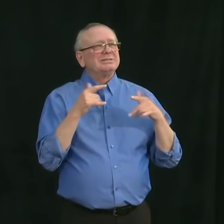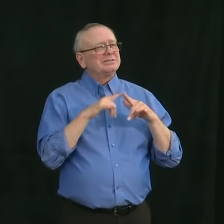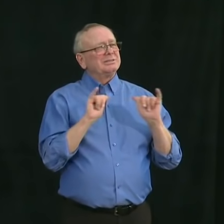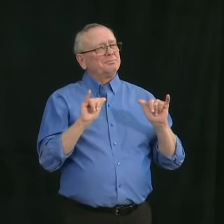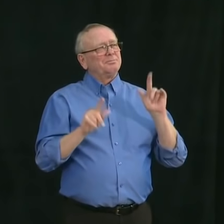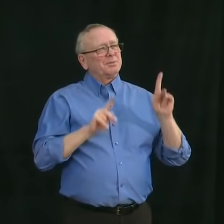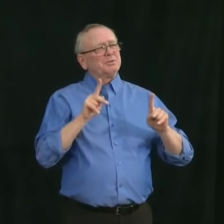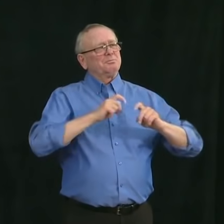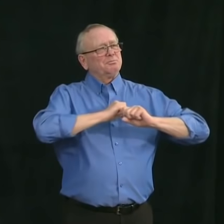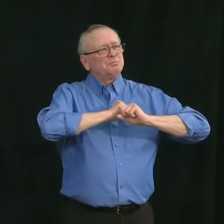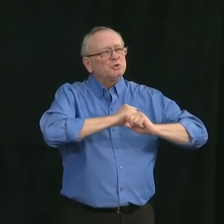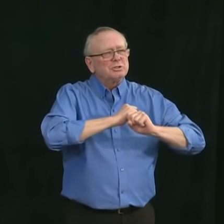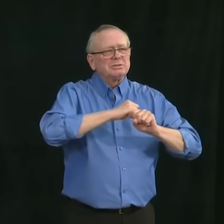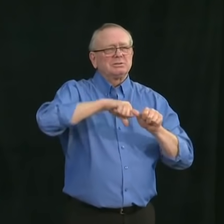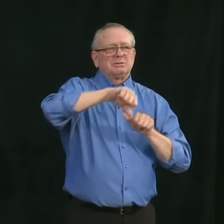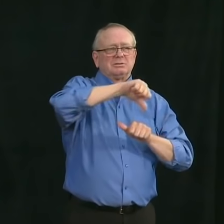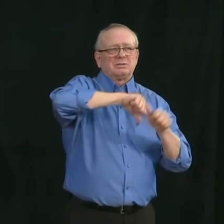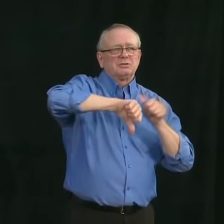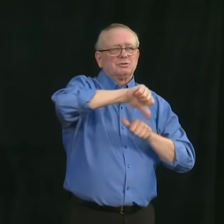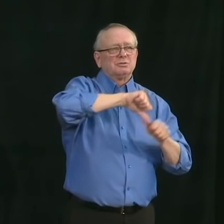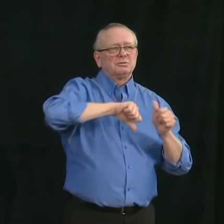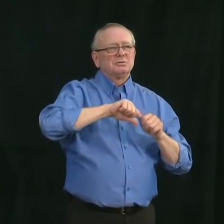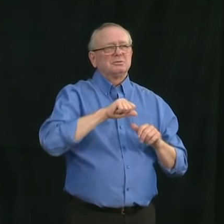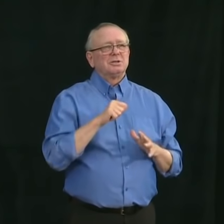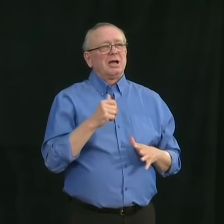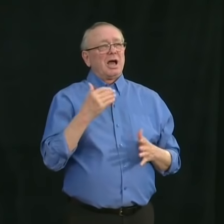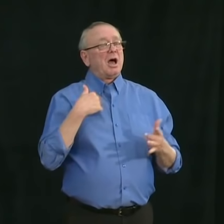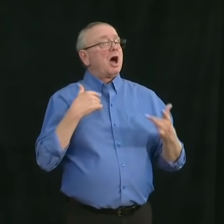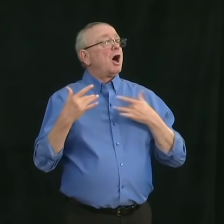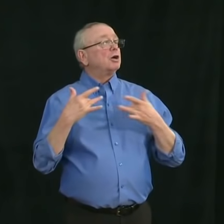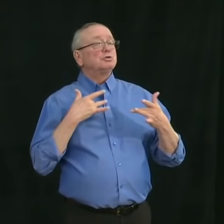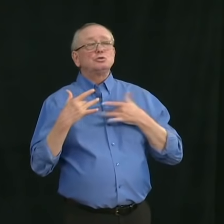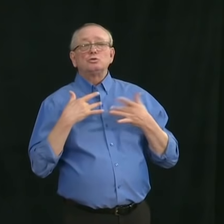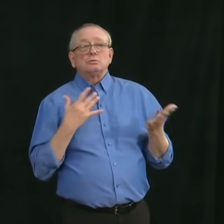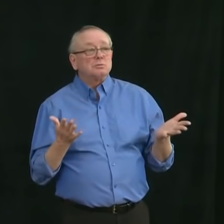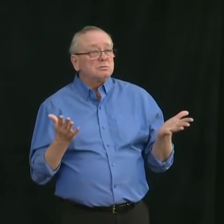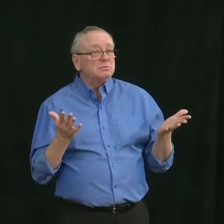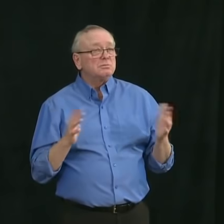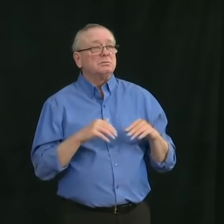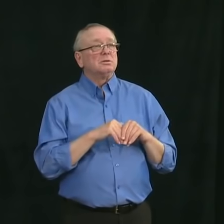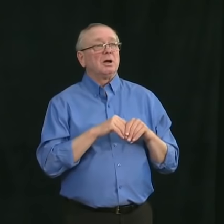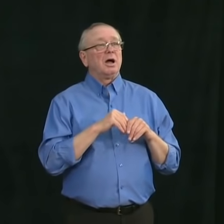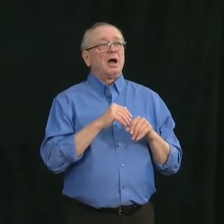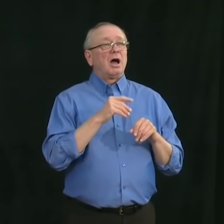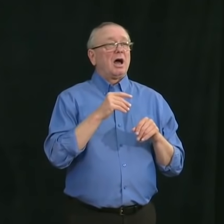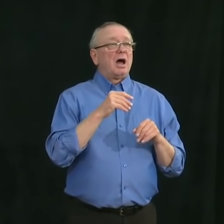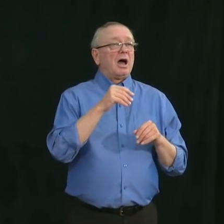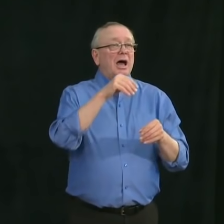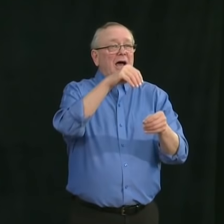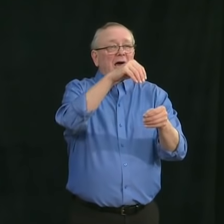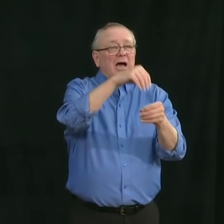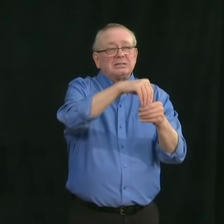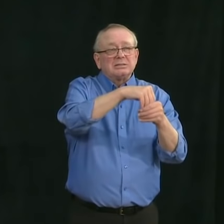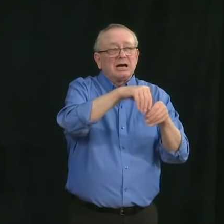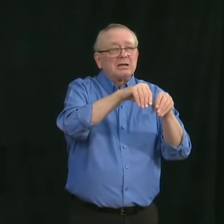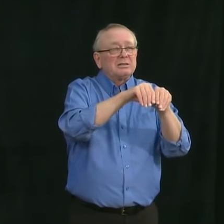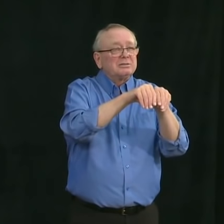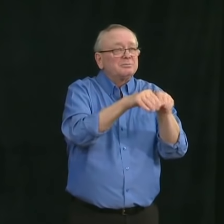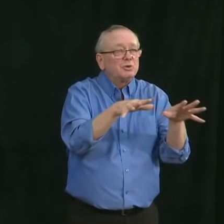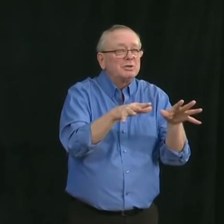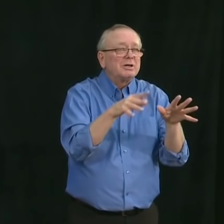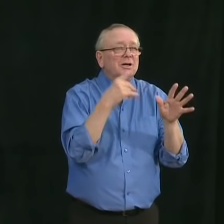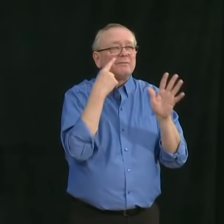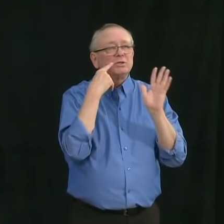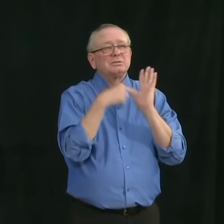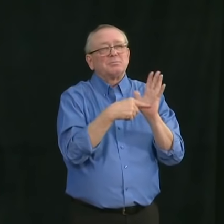that I have when we look at those outbreaks is if we had an outbreak like we're seeing in some of these communities and we